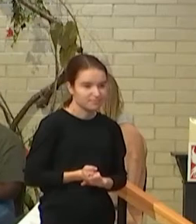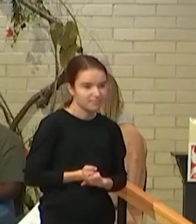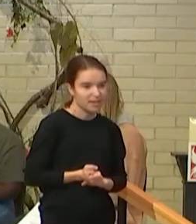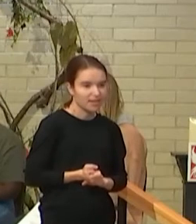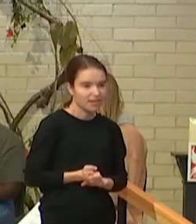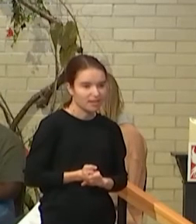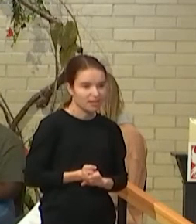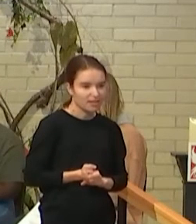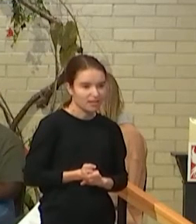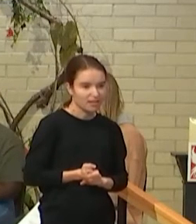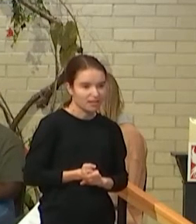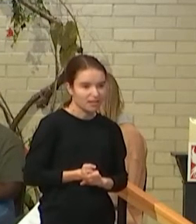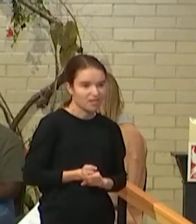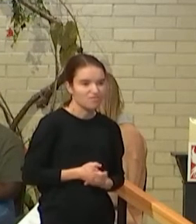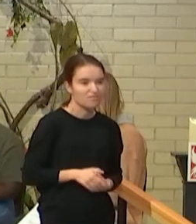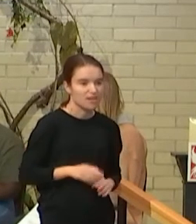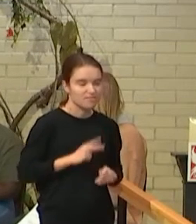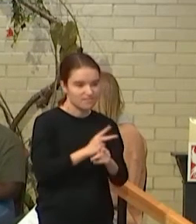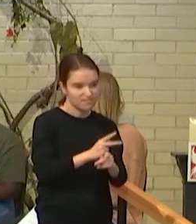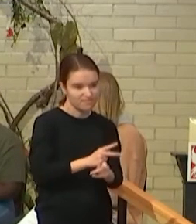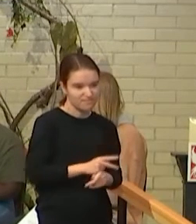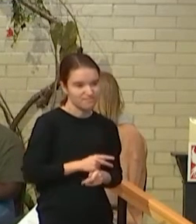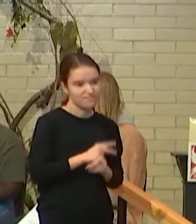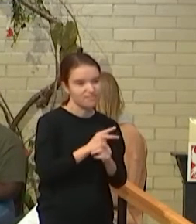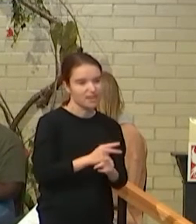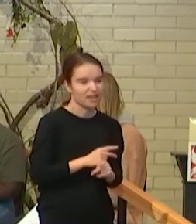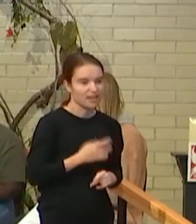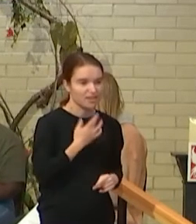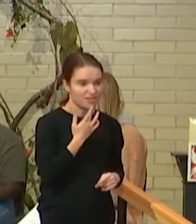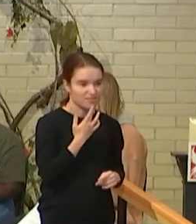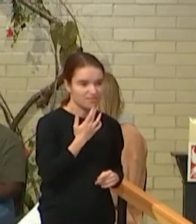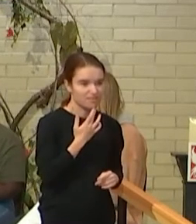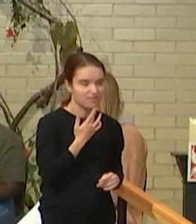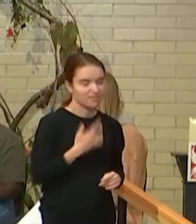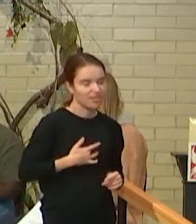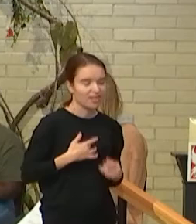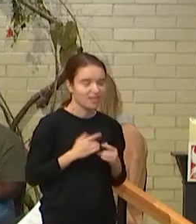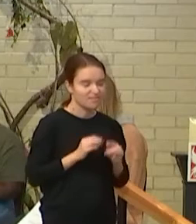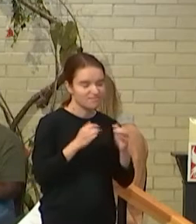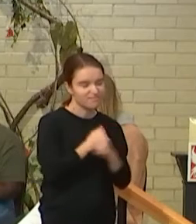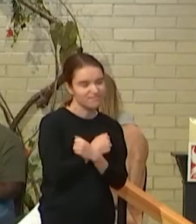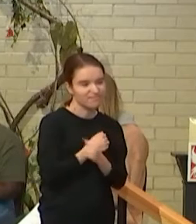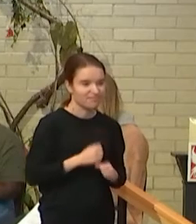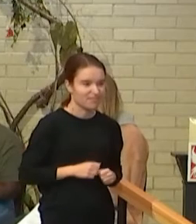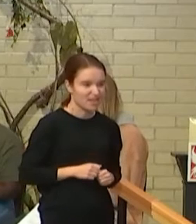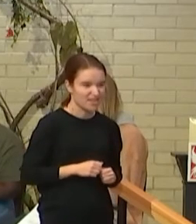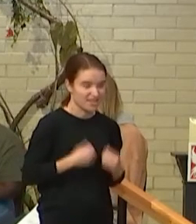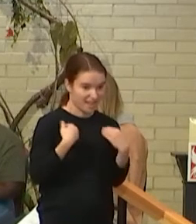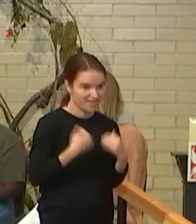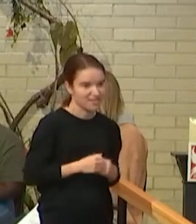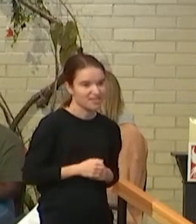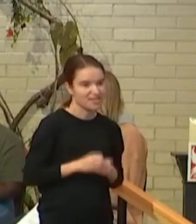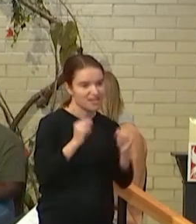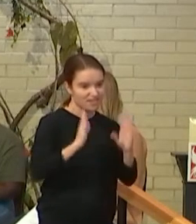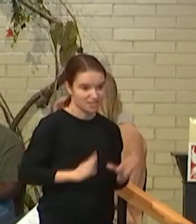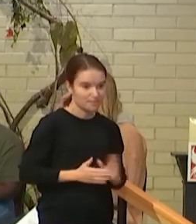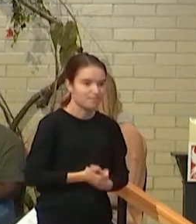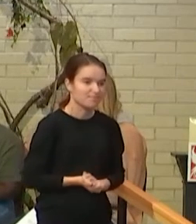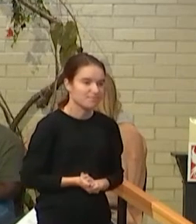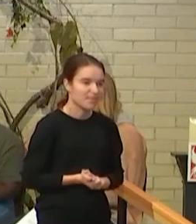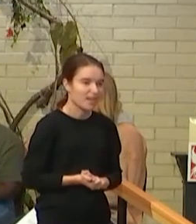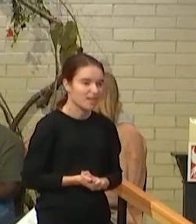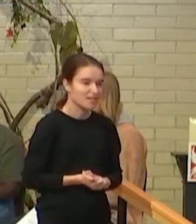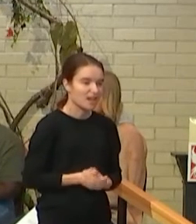know, kind professors that have been understanding. For me, I'm very much a person who learns by doing